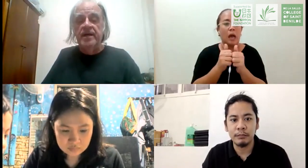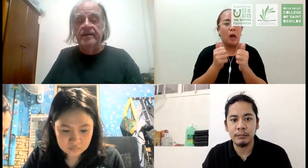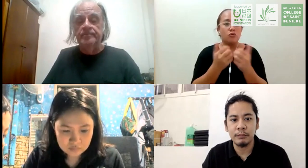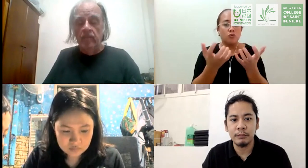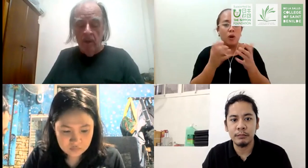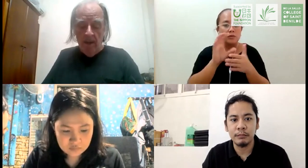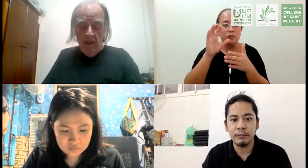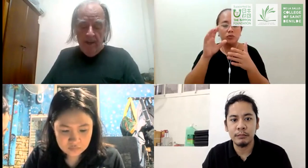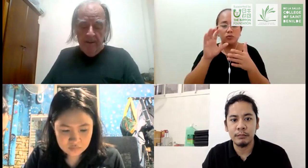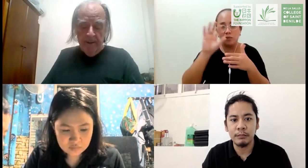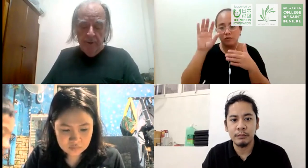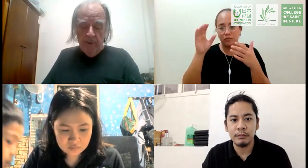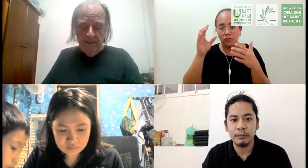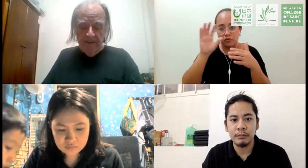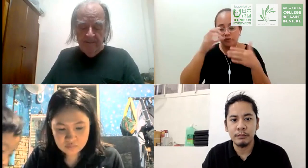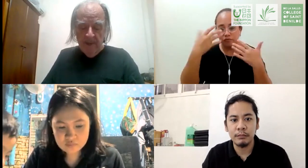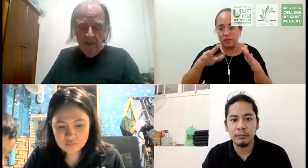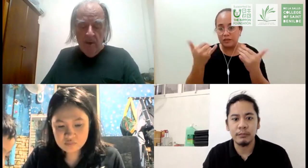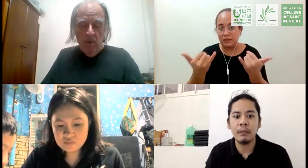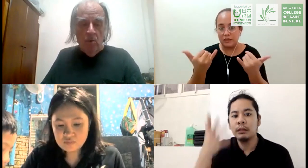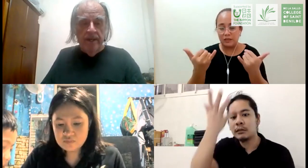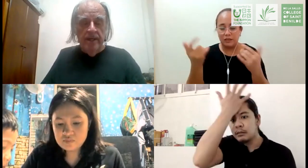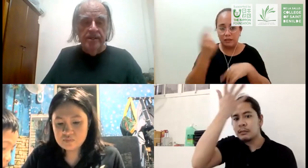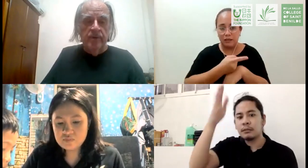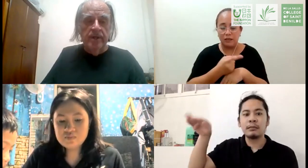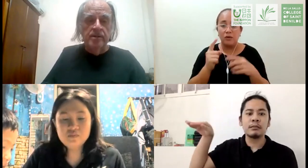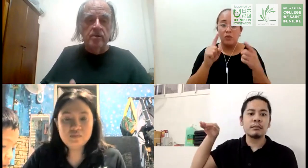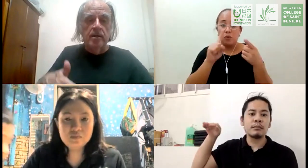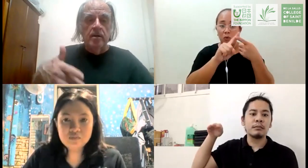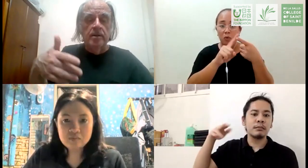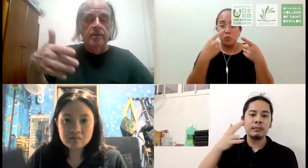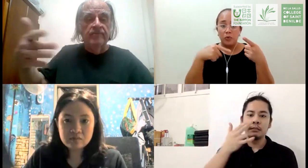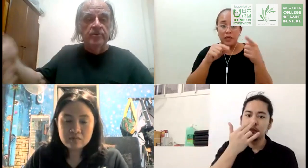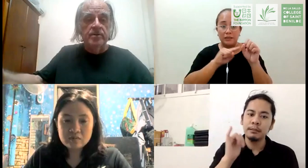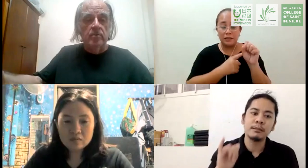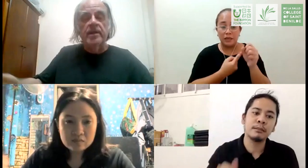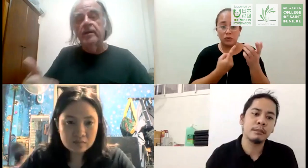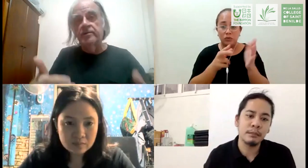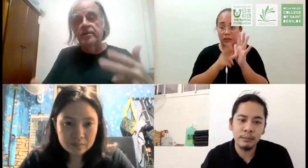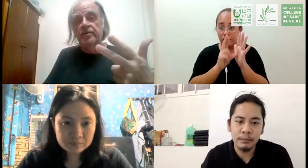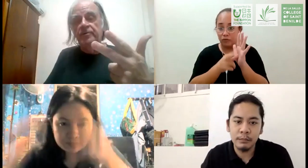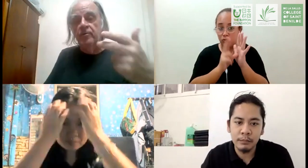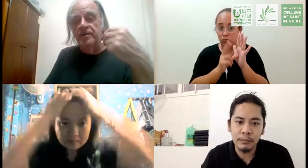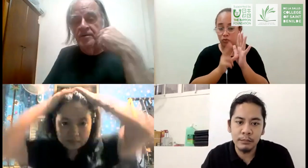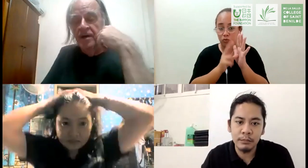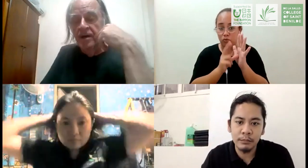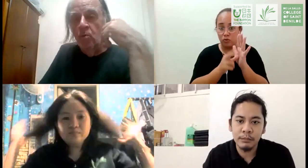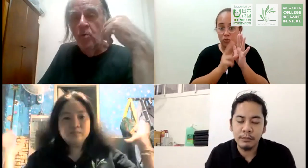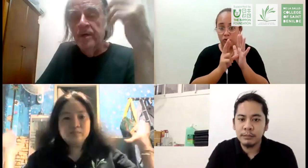day. There are two ways. One is we can start on the review, well, actually, there are three ways. One is